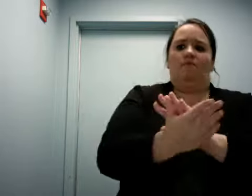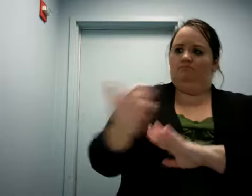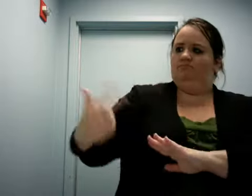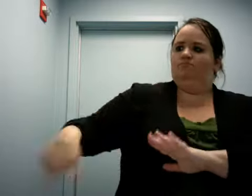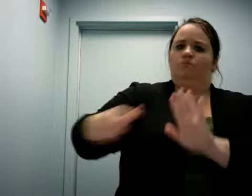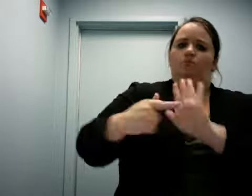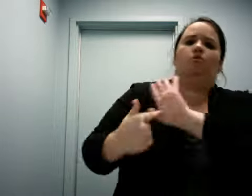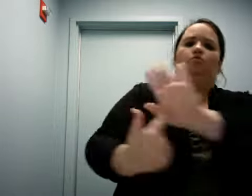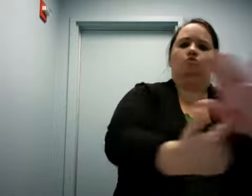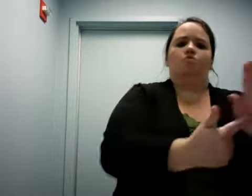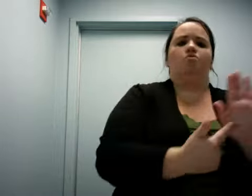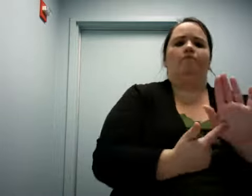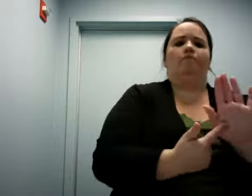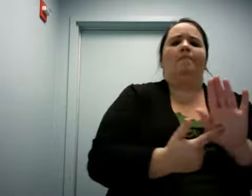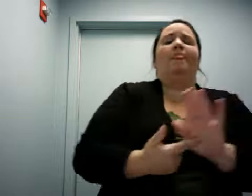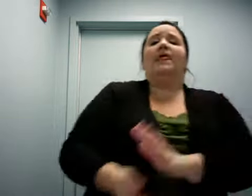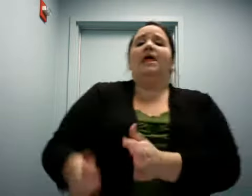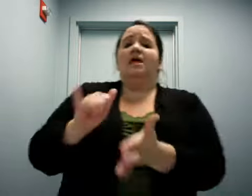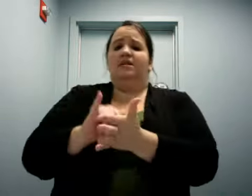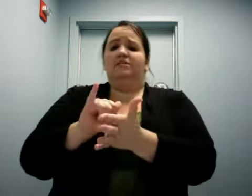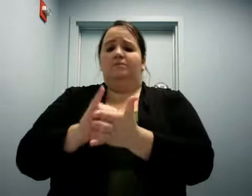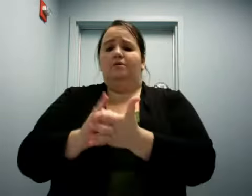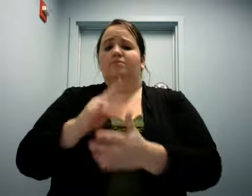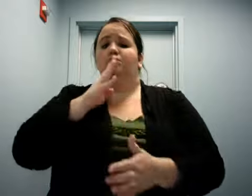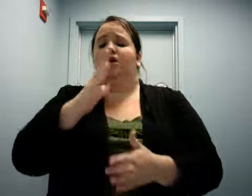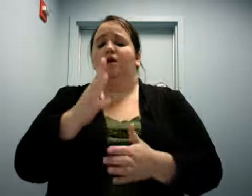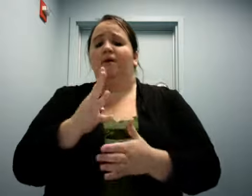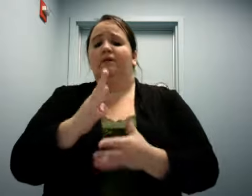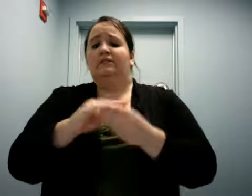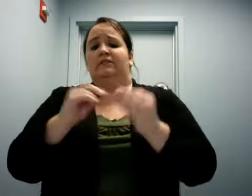It is impossible to talk about a single story without talking about power.